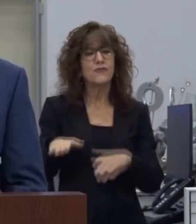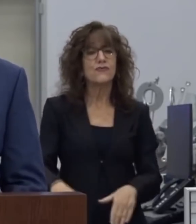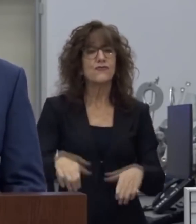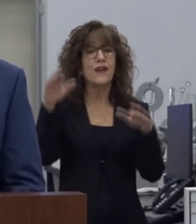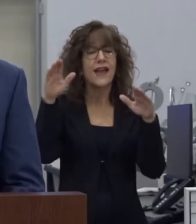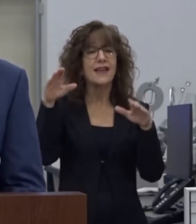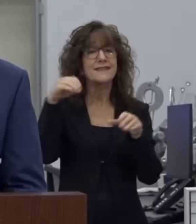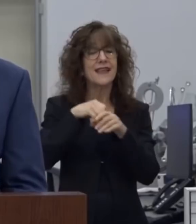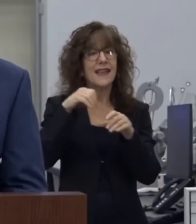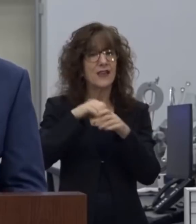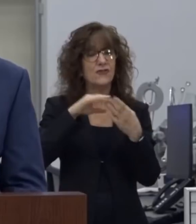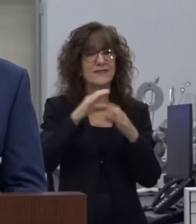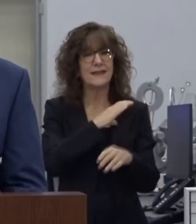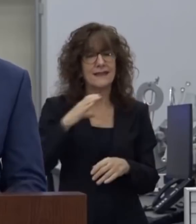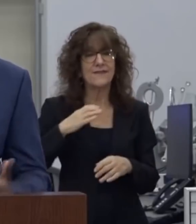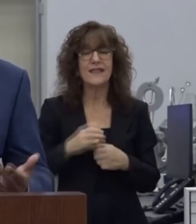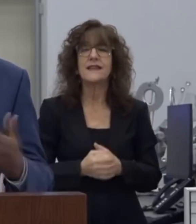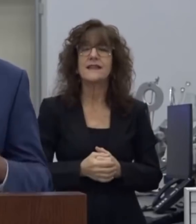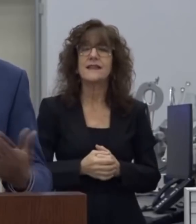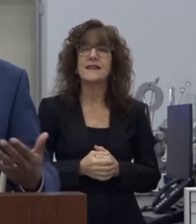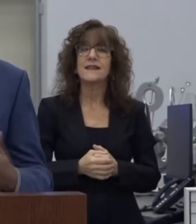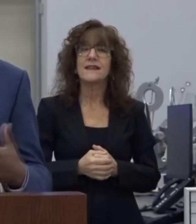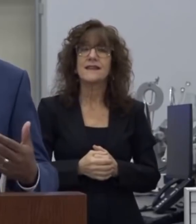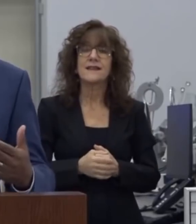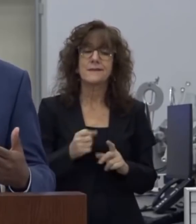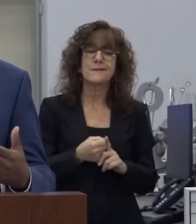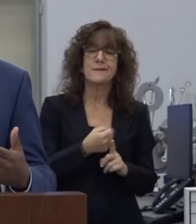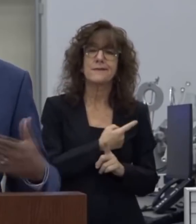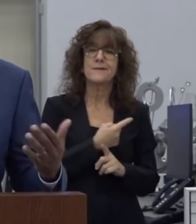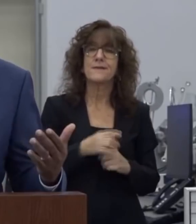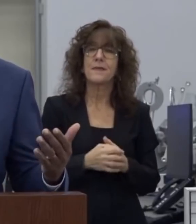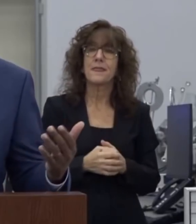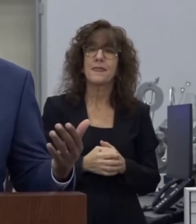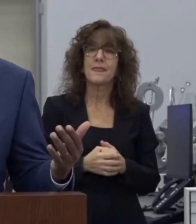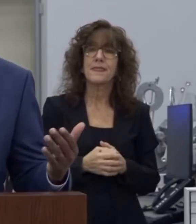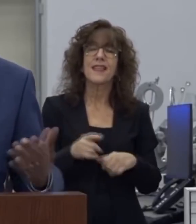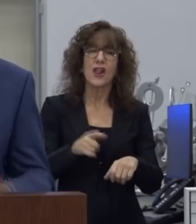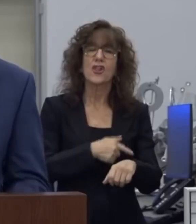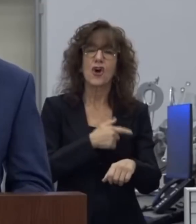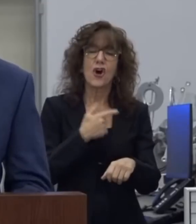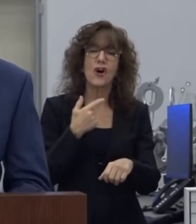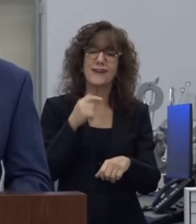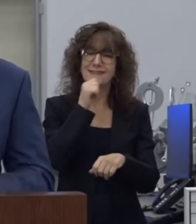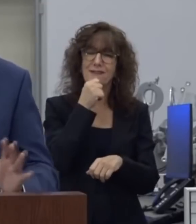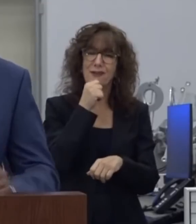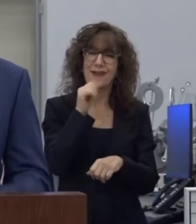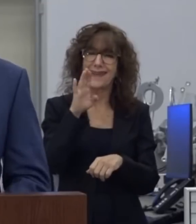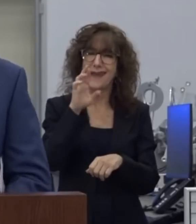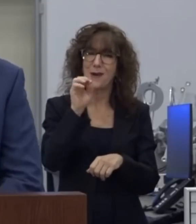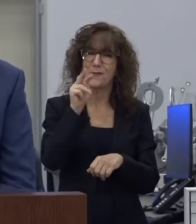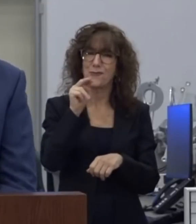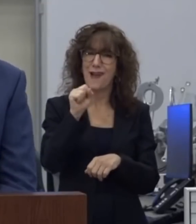in inner-city Cleveland. And as an aside, of course, that means I'm a long-suffering Browns fan.